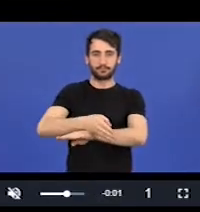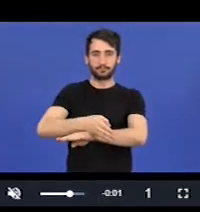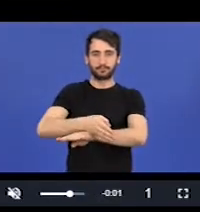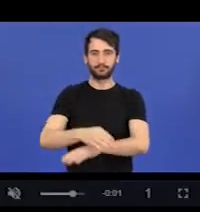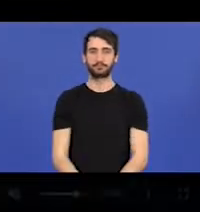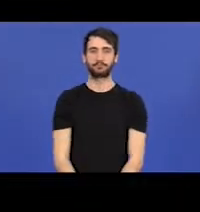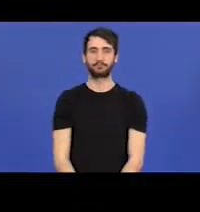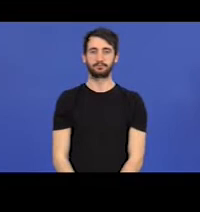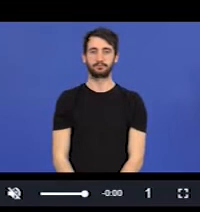Okay, another one.